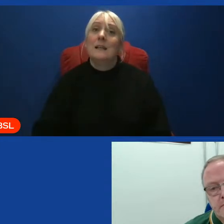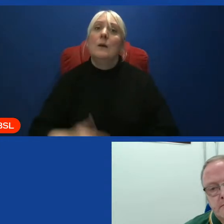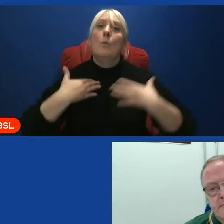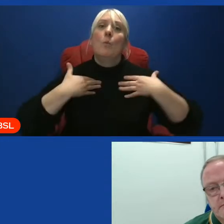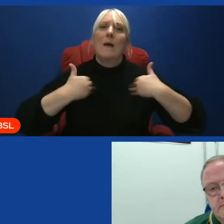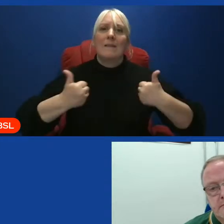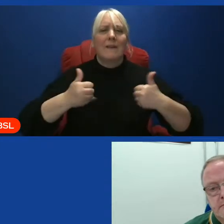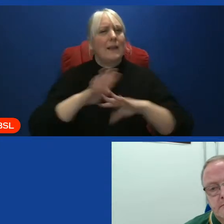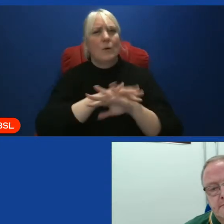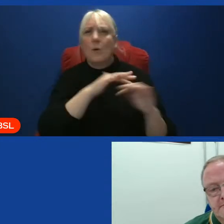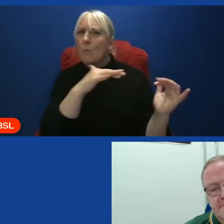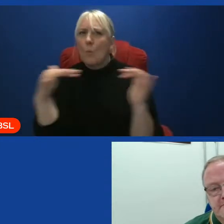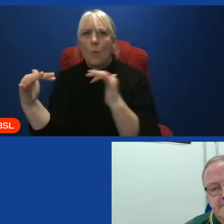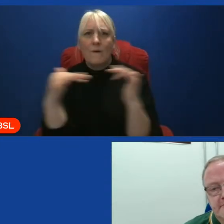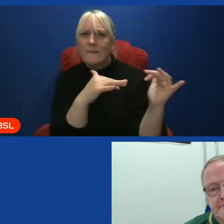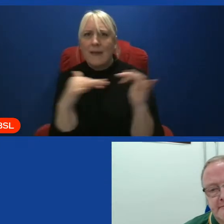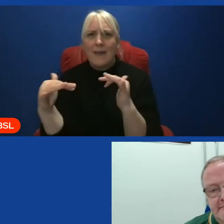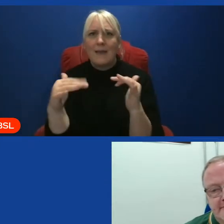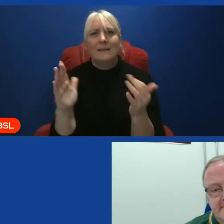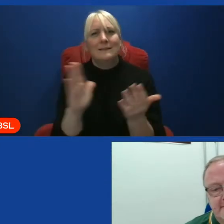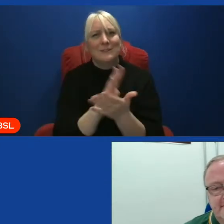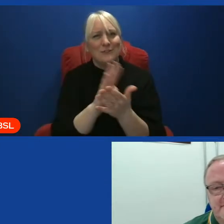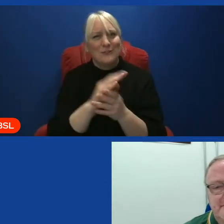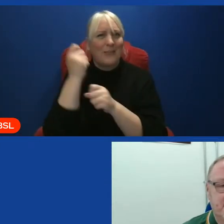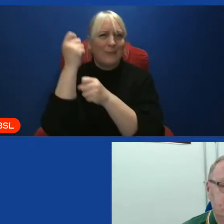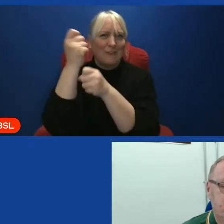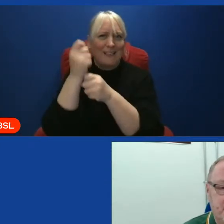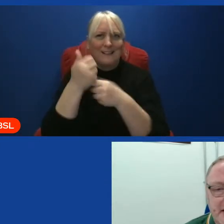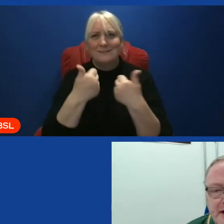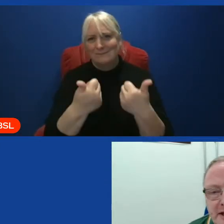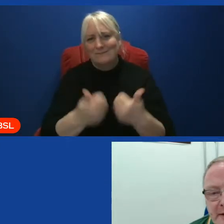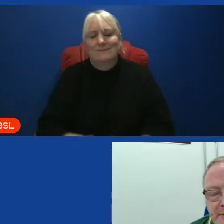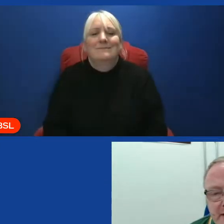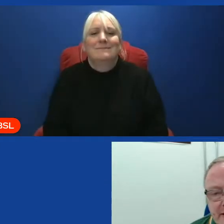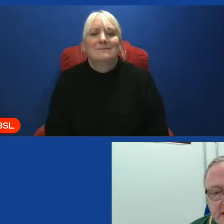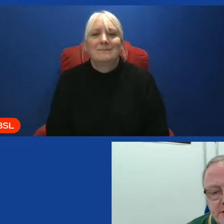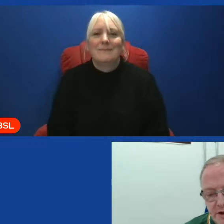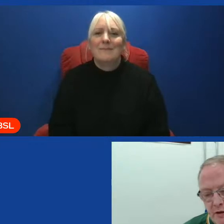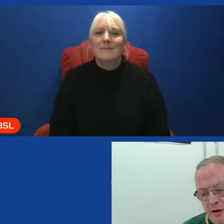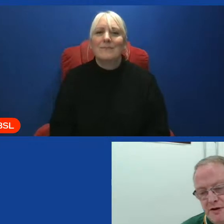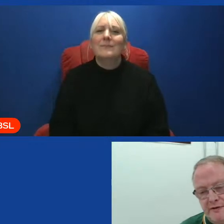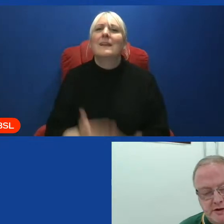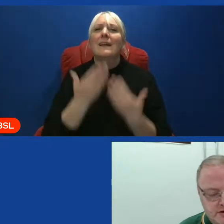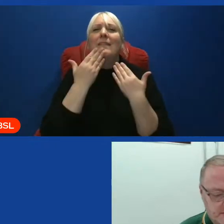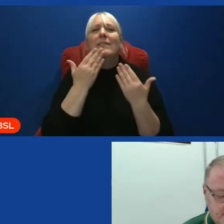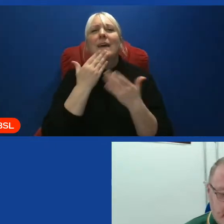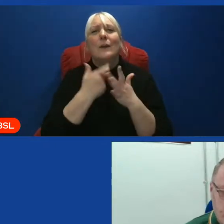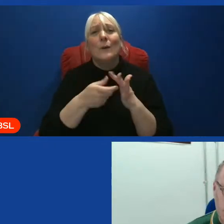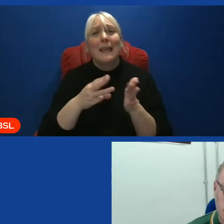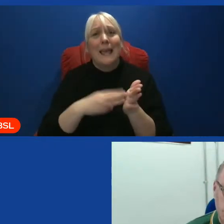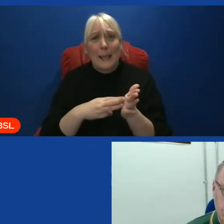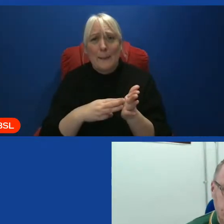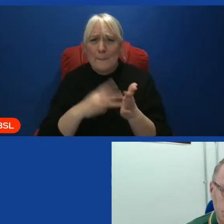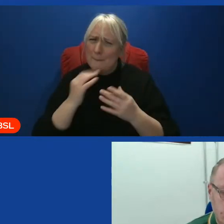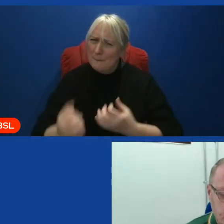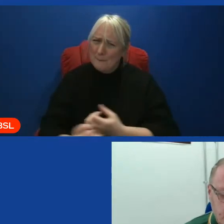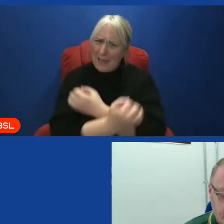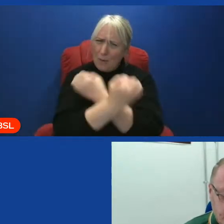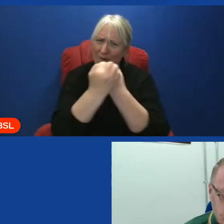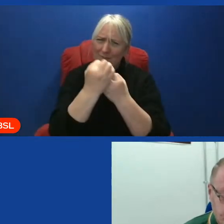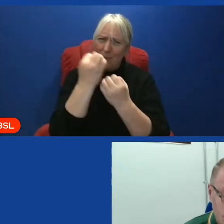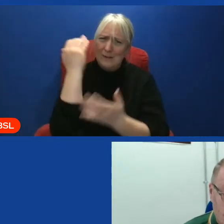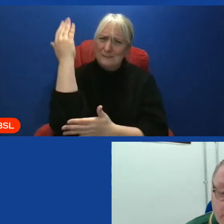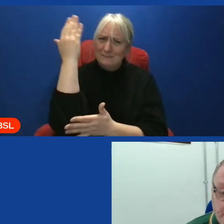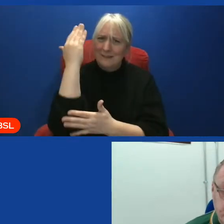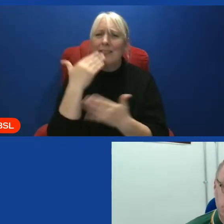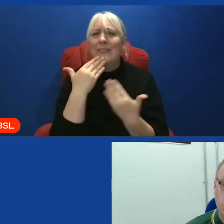not warfare. Enjoy the rest of your rally. Brilliant, Kim. Thank you so much for such a powerful contribution, and